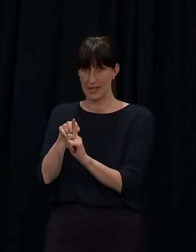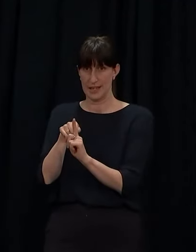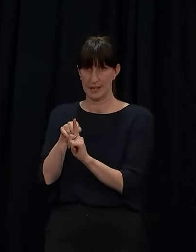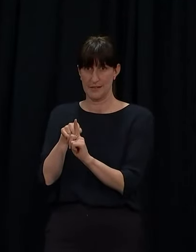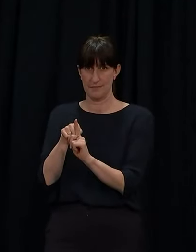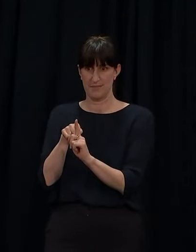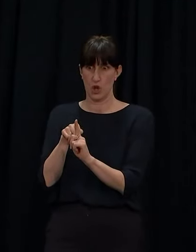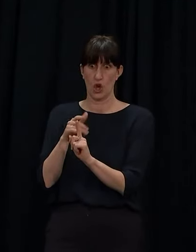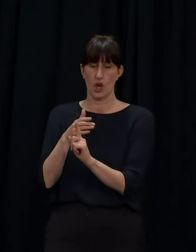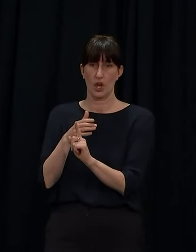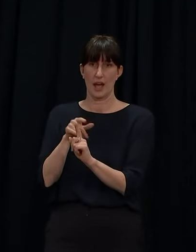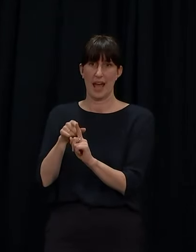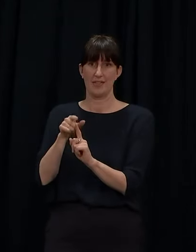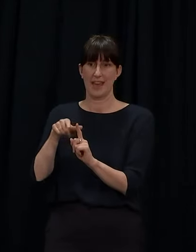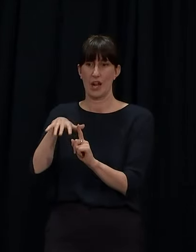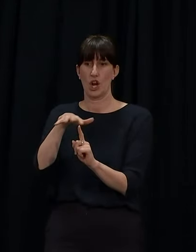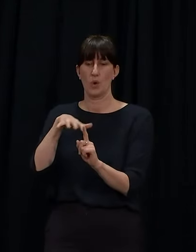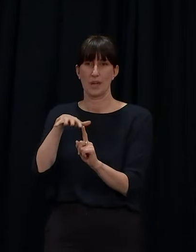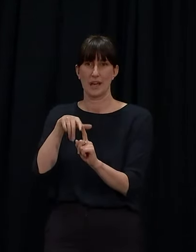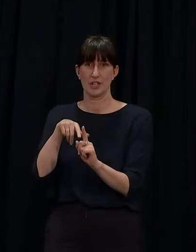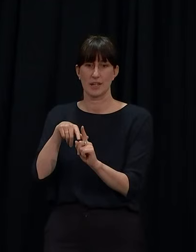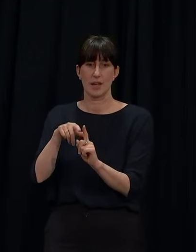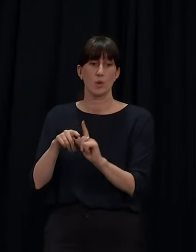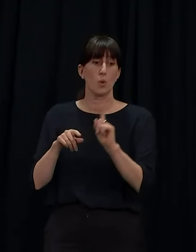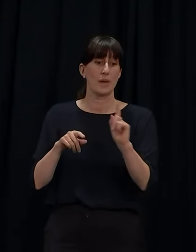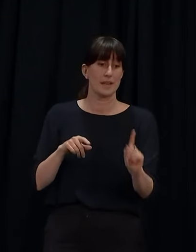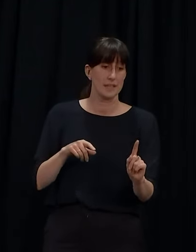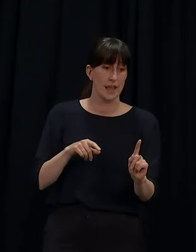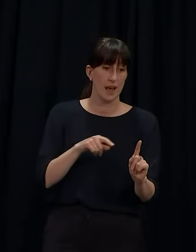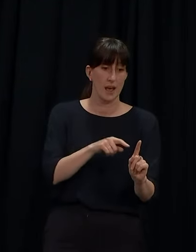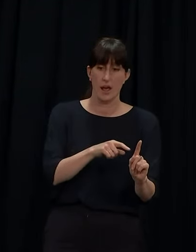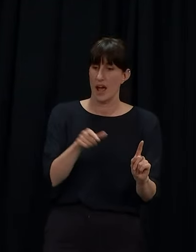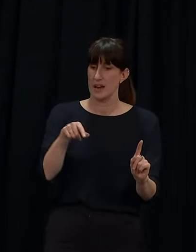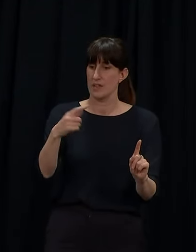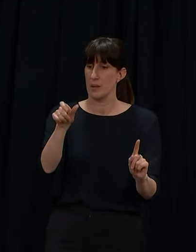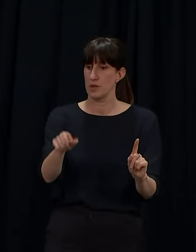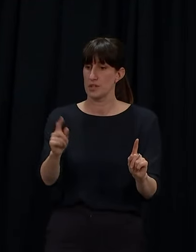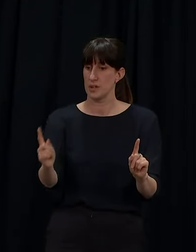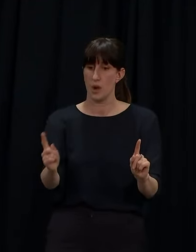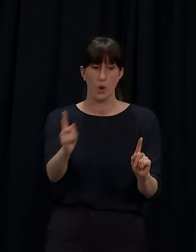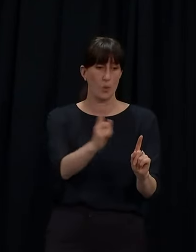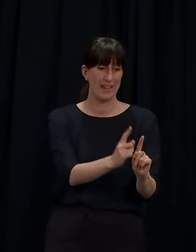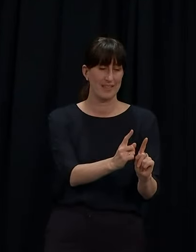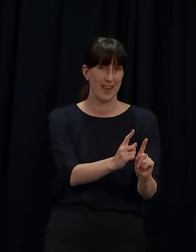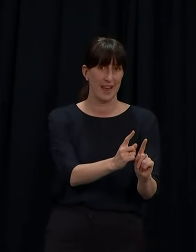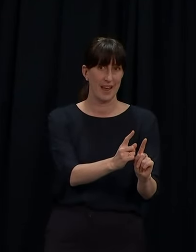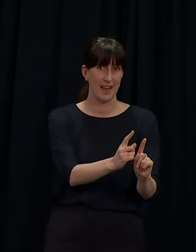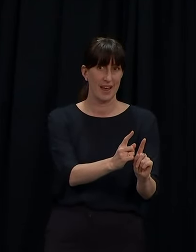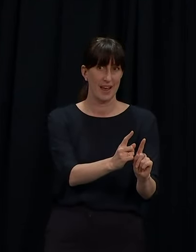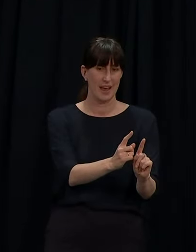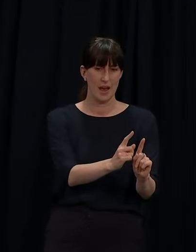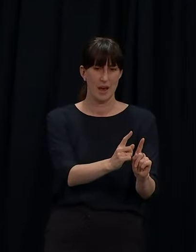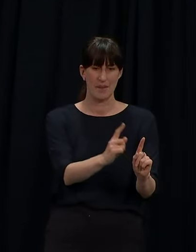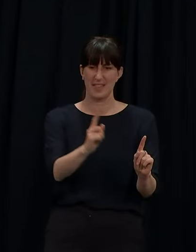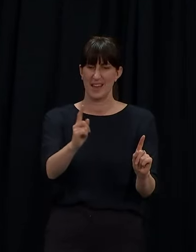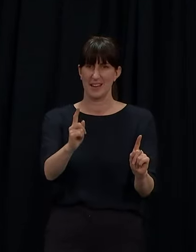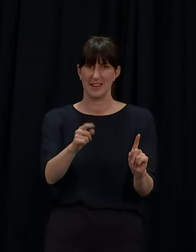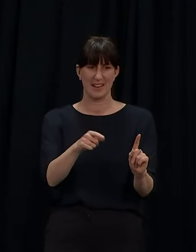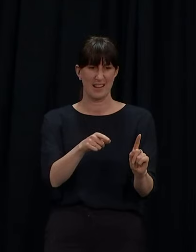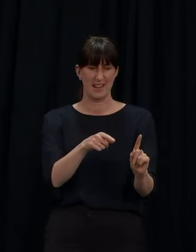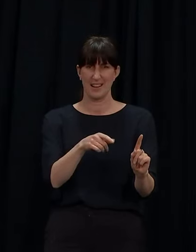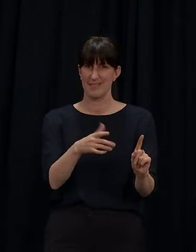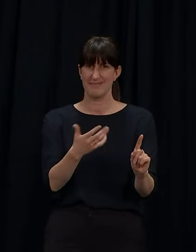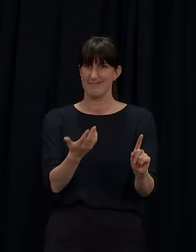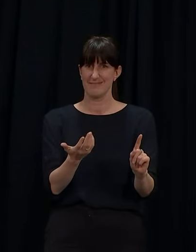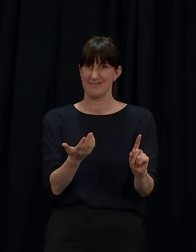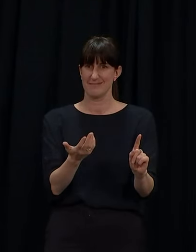early on and at a location of interest, someone else at that location of interest is connected to the Crowne Plaza, but that person has never tested positive for COVID.